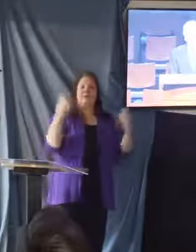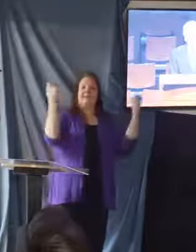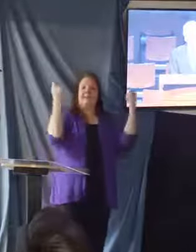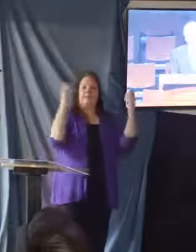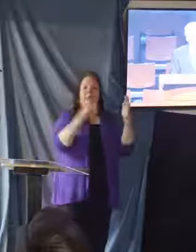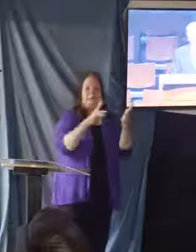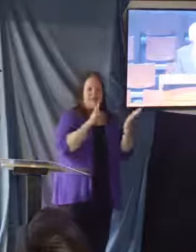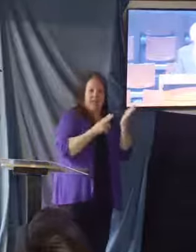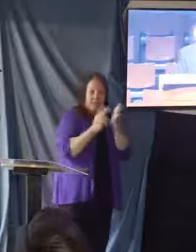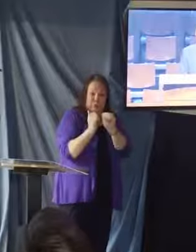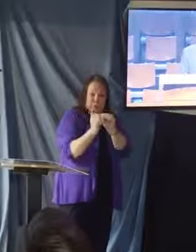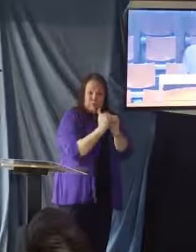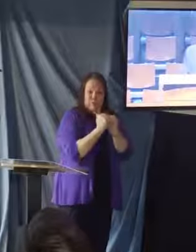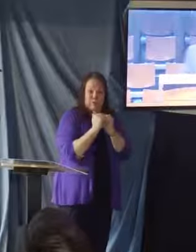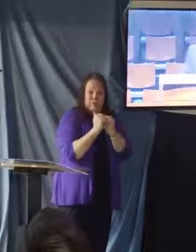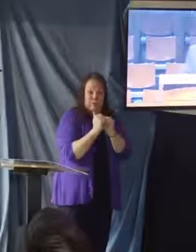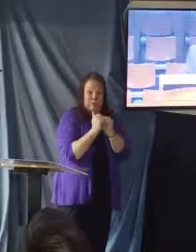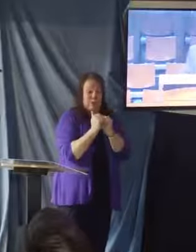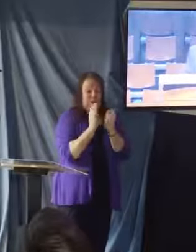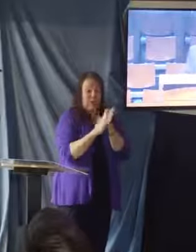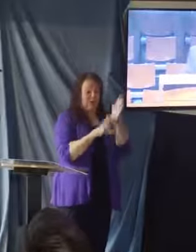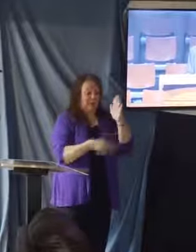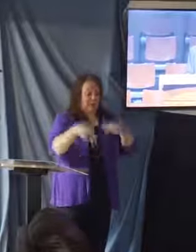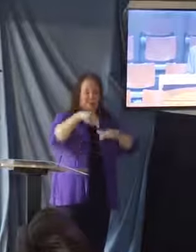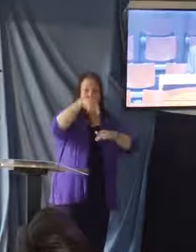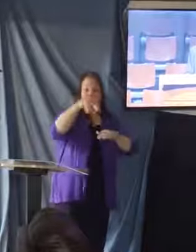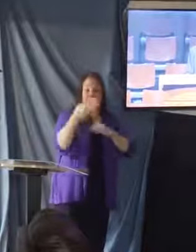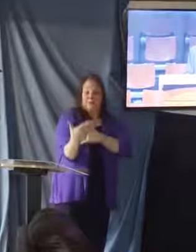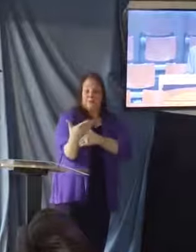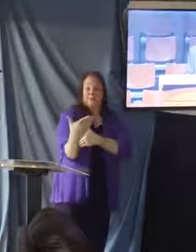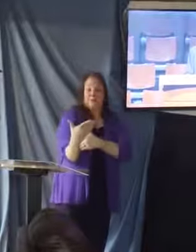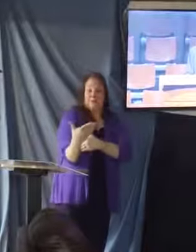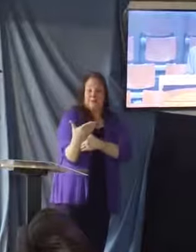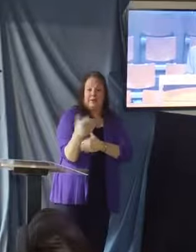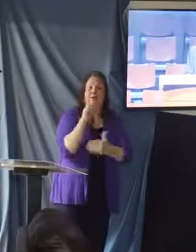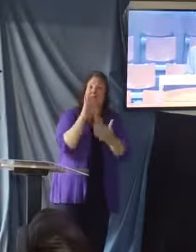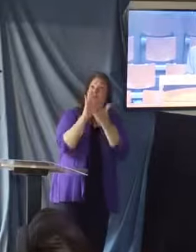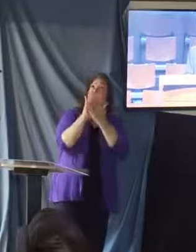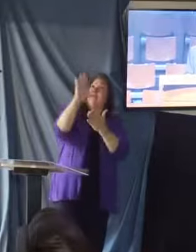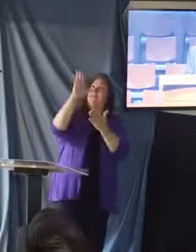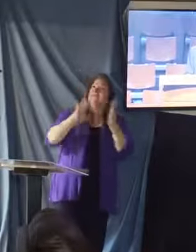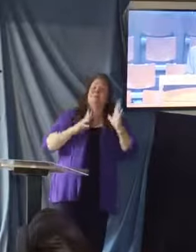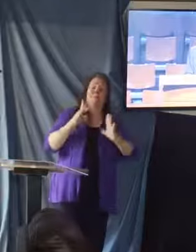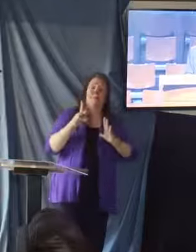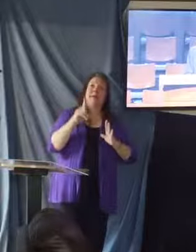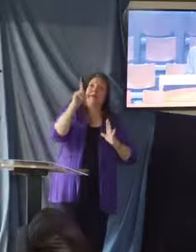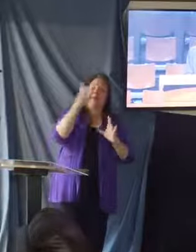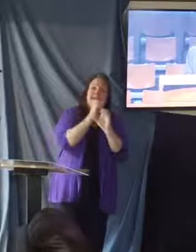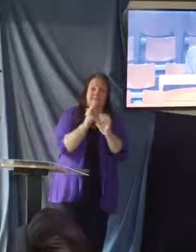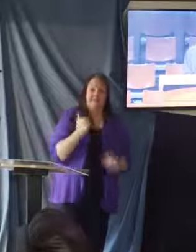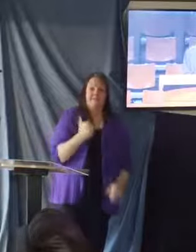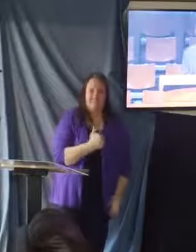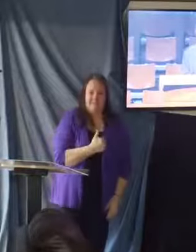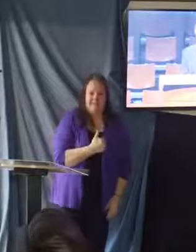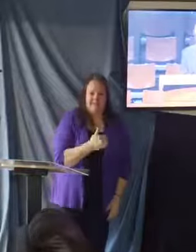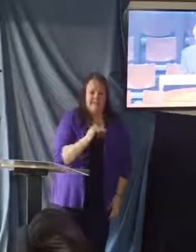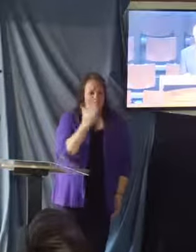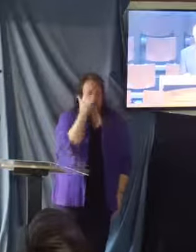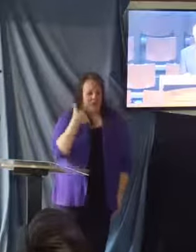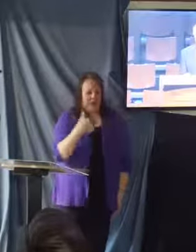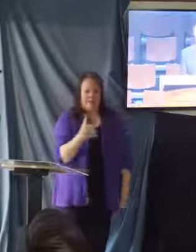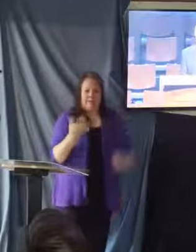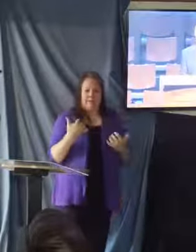In that truth together on this Easter Sunday morning. In the praise of his glory, he's the God who saves. And that's why we